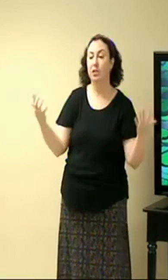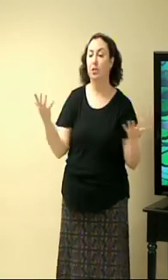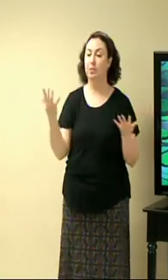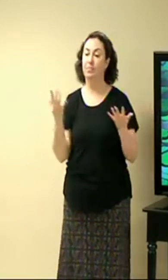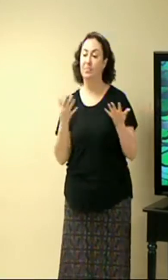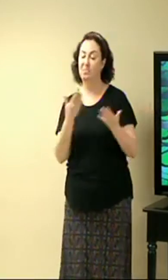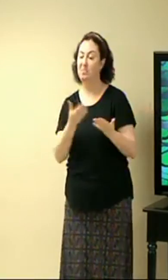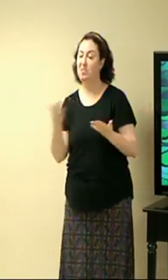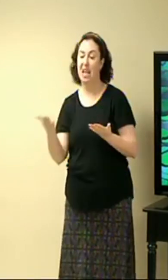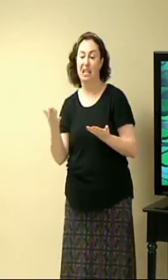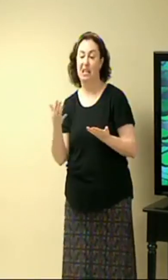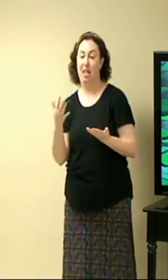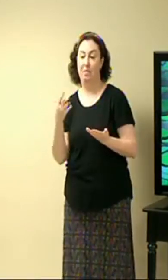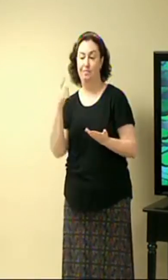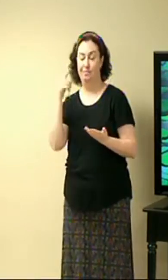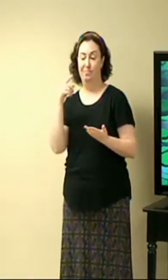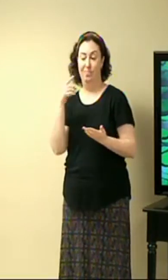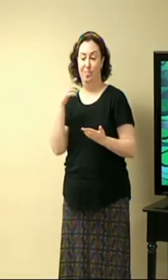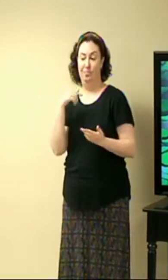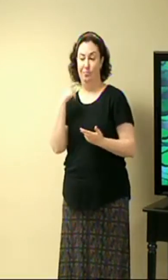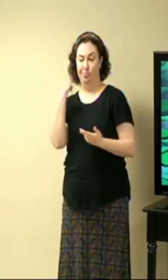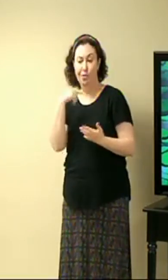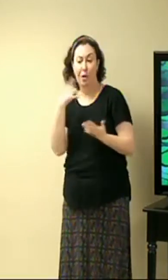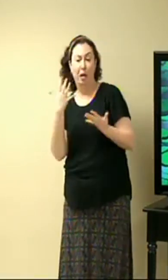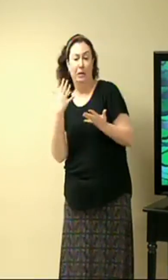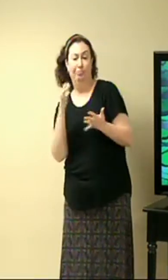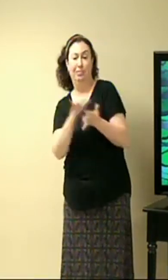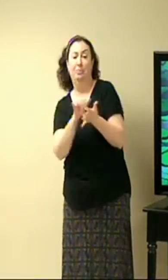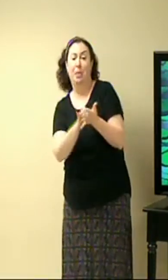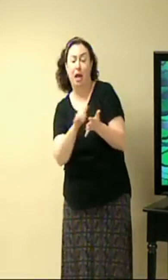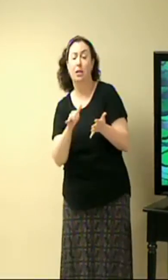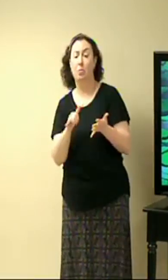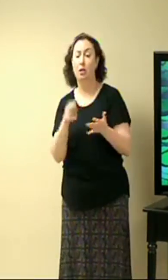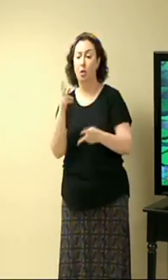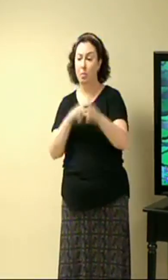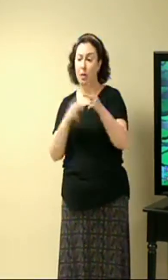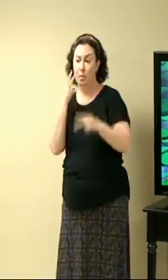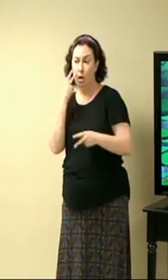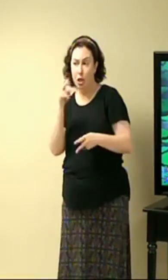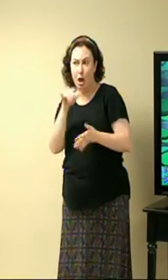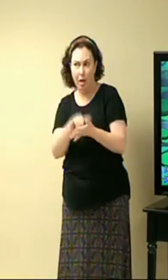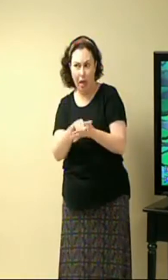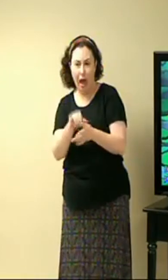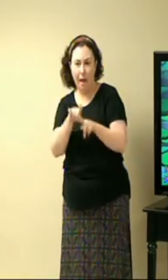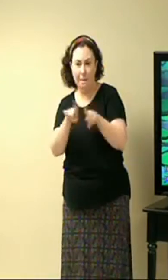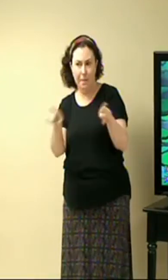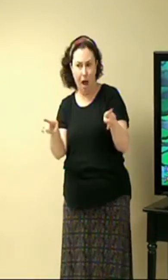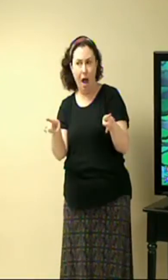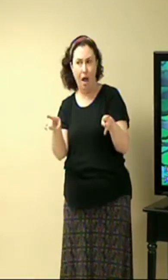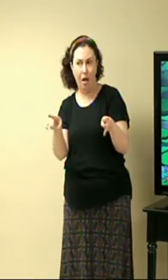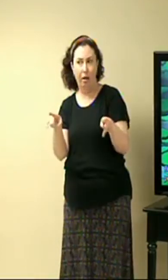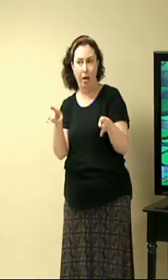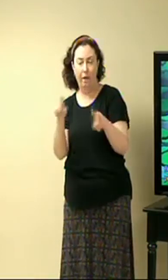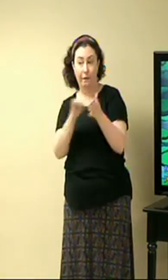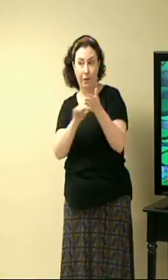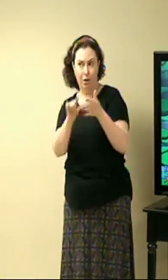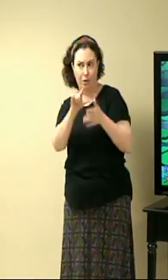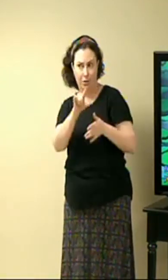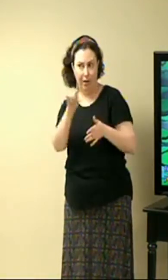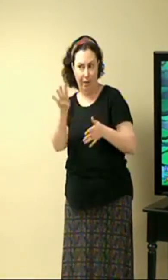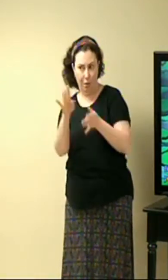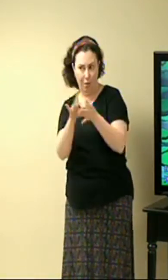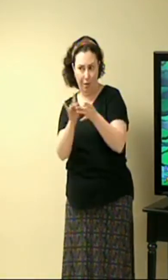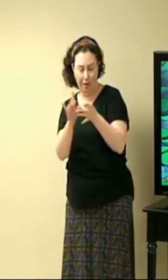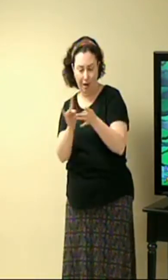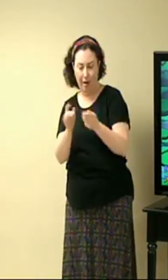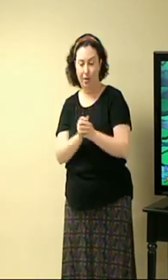seemed impossible. And so people saw that, and it says they believed in his name. But look at this weird statement, verse 24. But